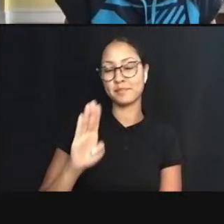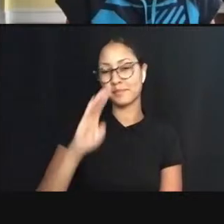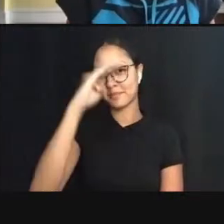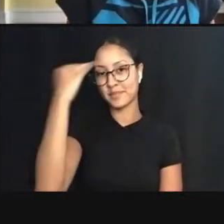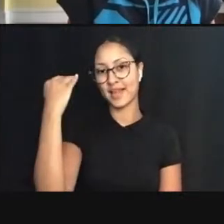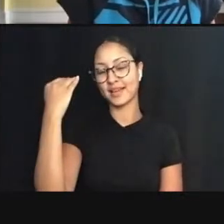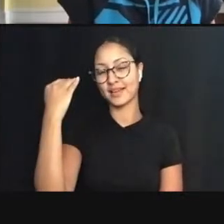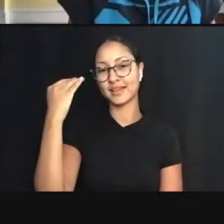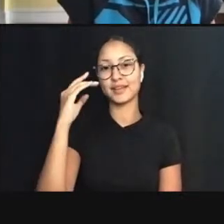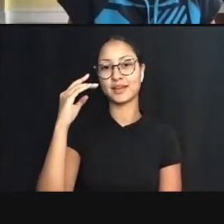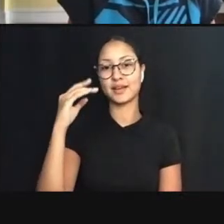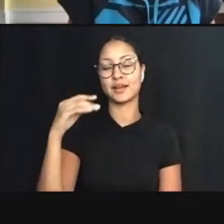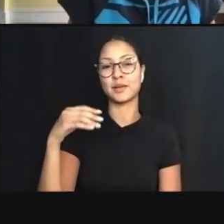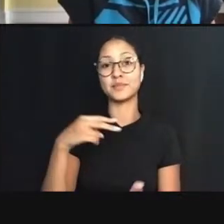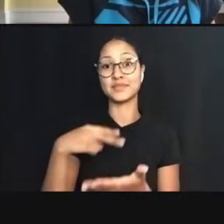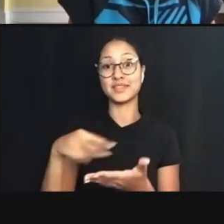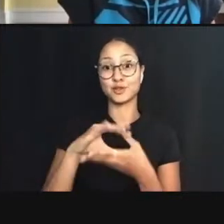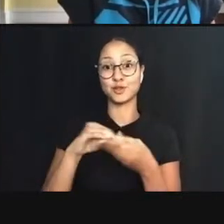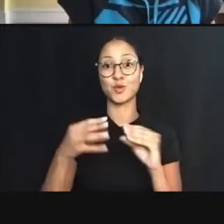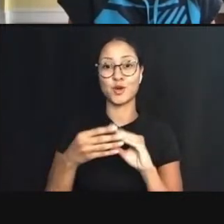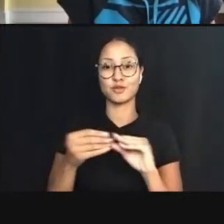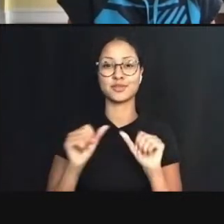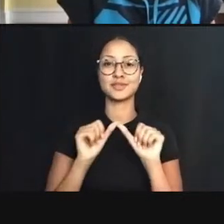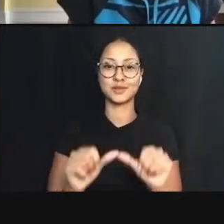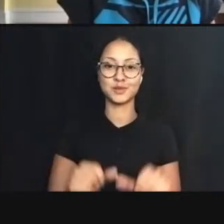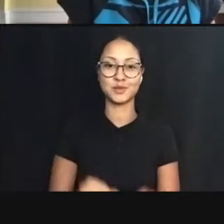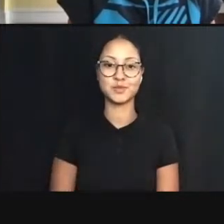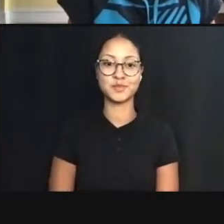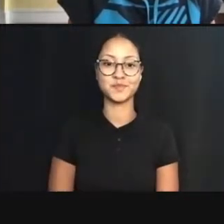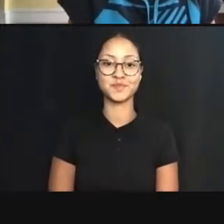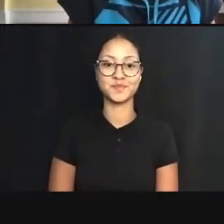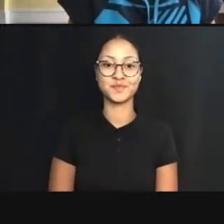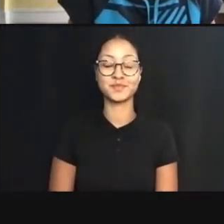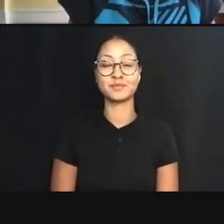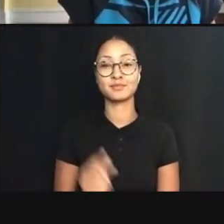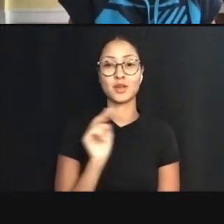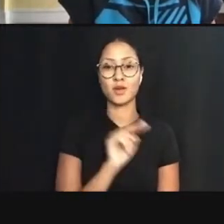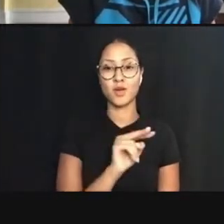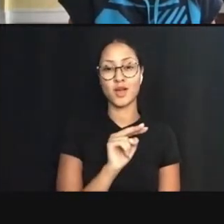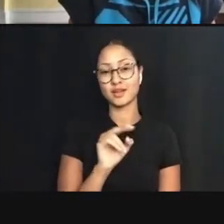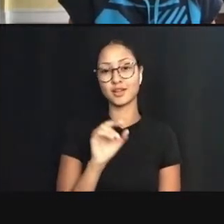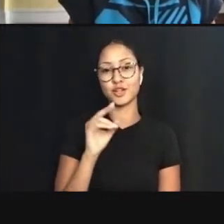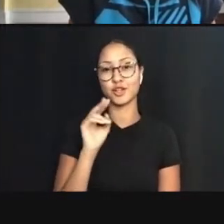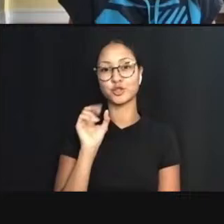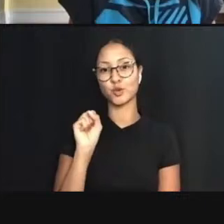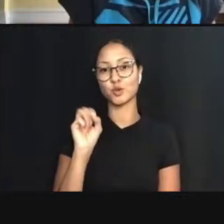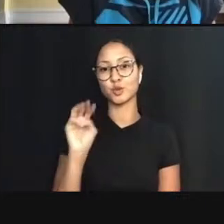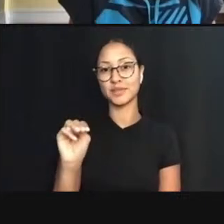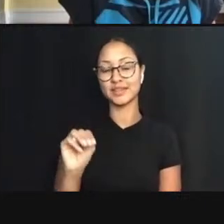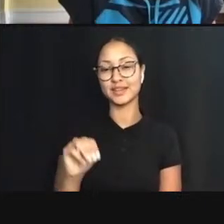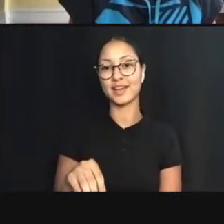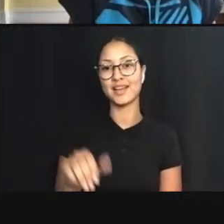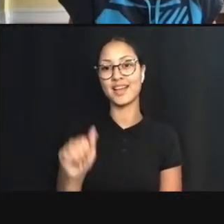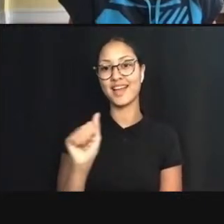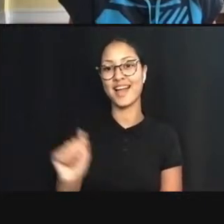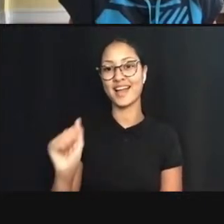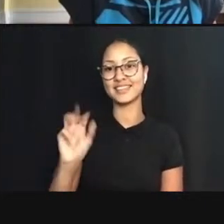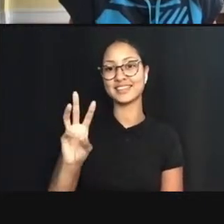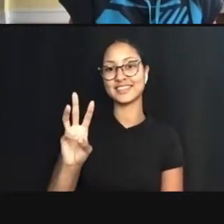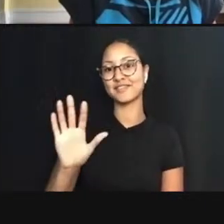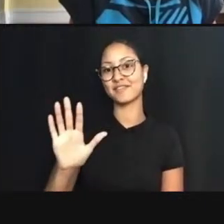things that they're doing on their social media. Their Instagram is at 651 Arts. So next